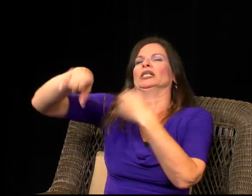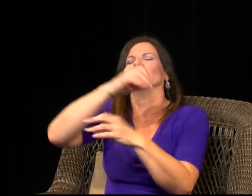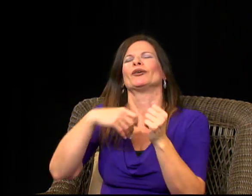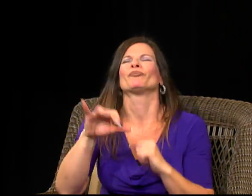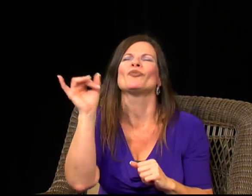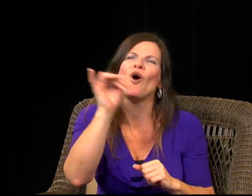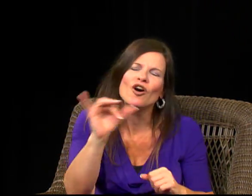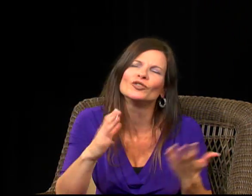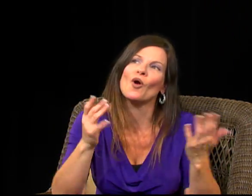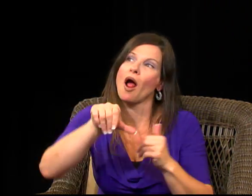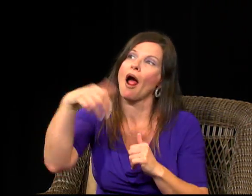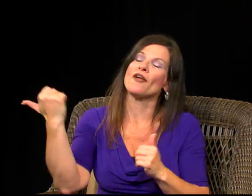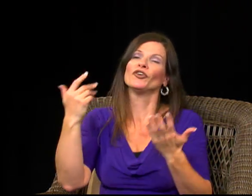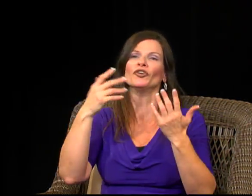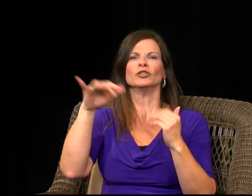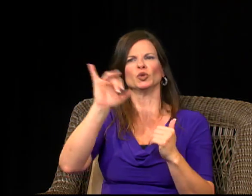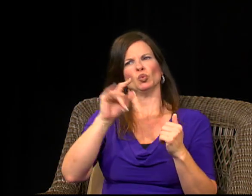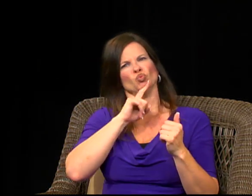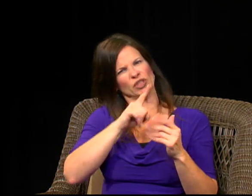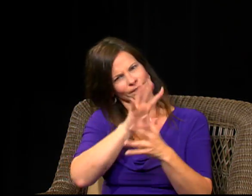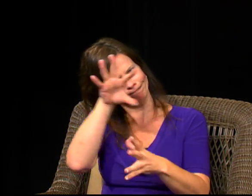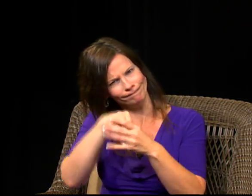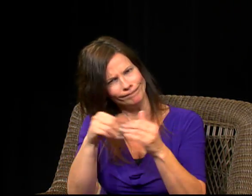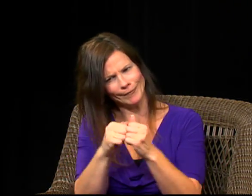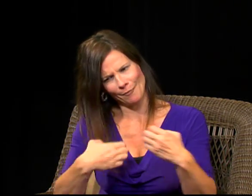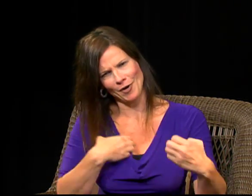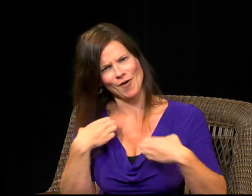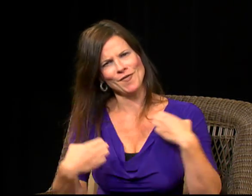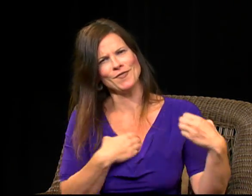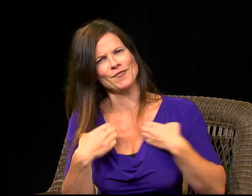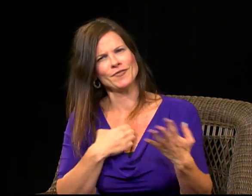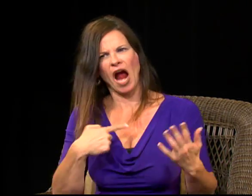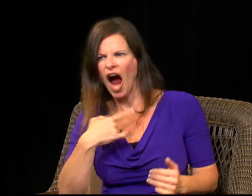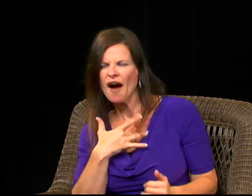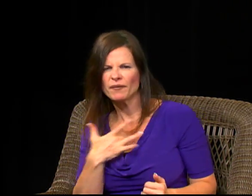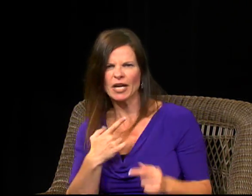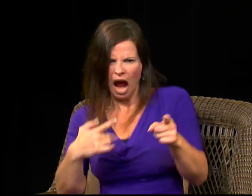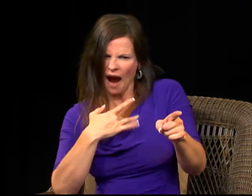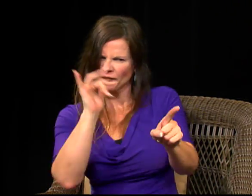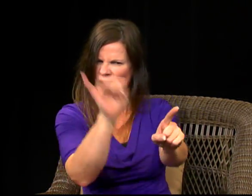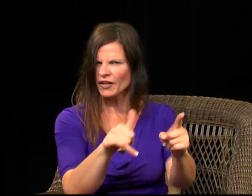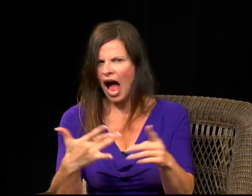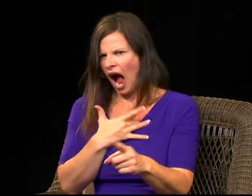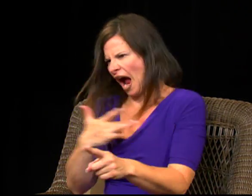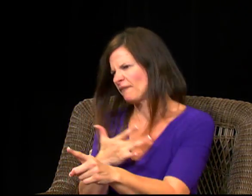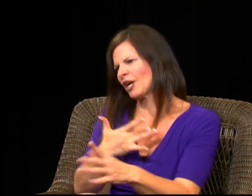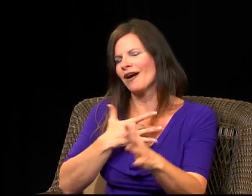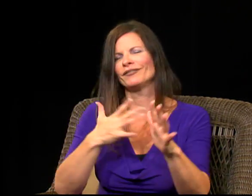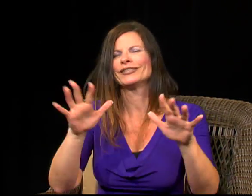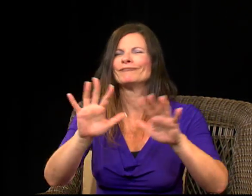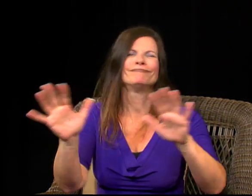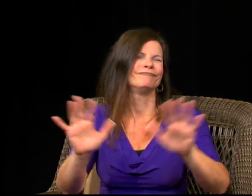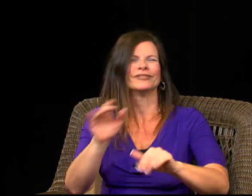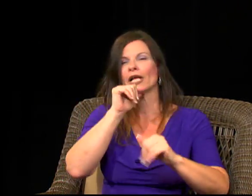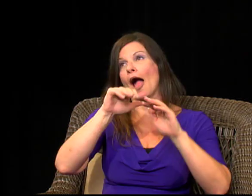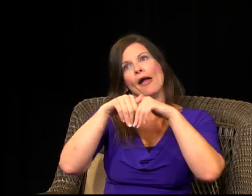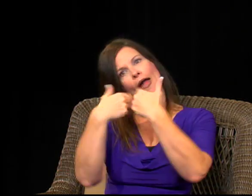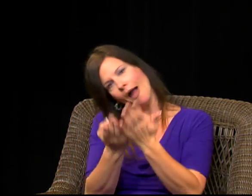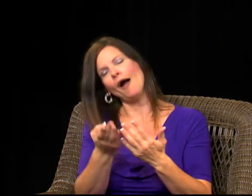and personalities and all that. But this is not happening, and so many emotions are involved. People start getting into